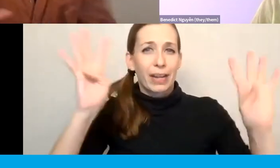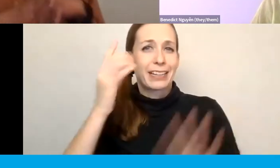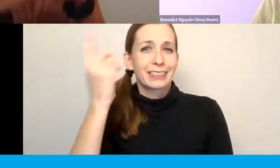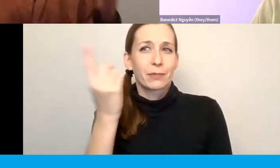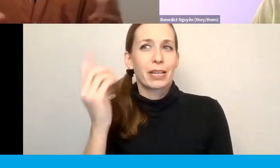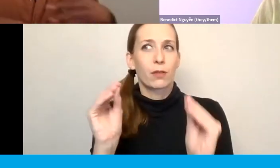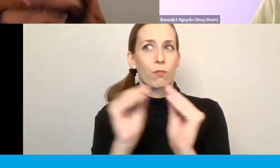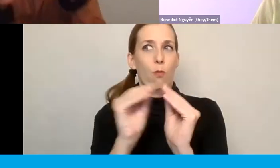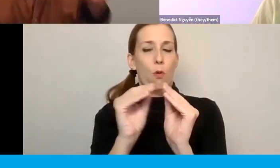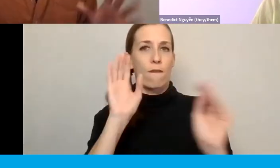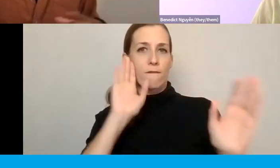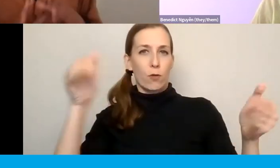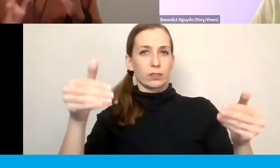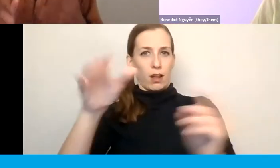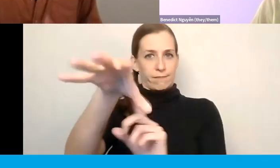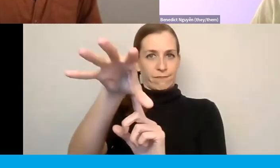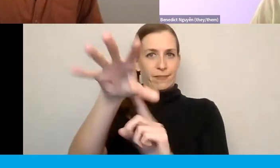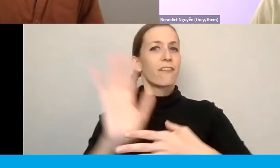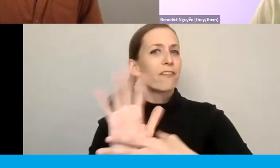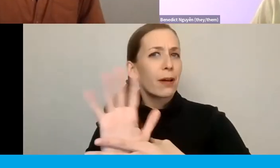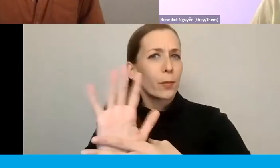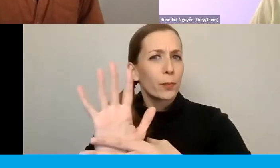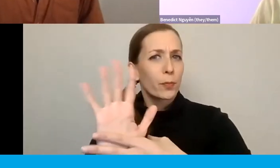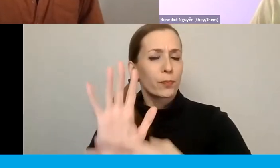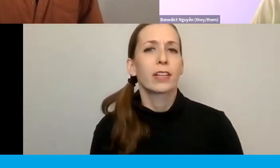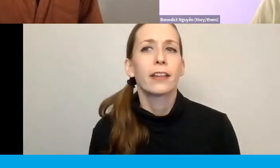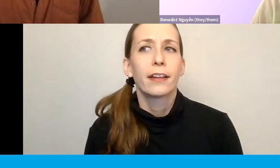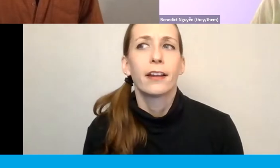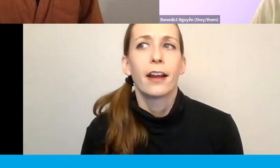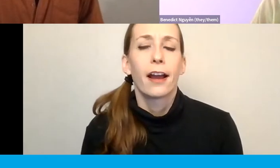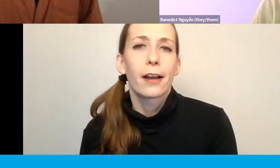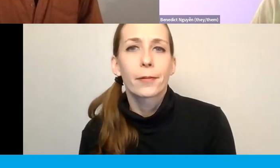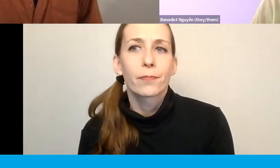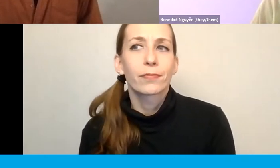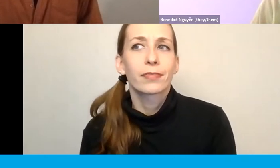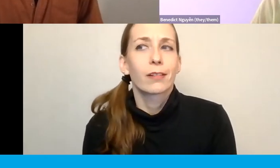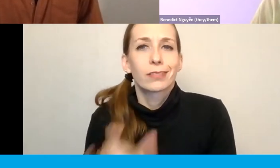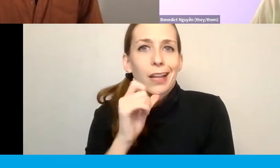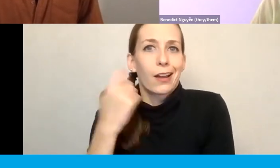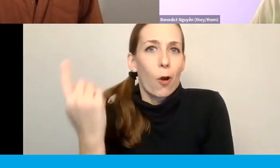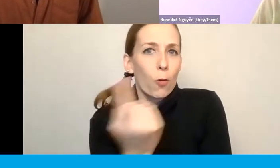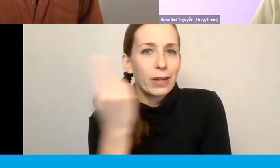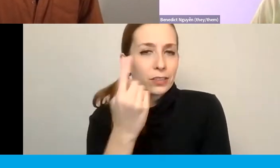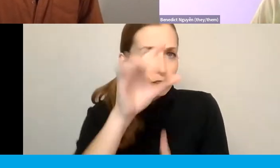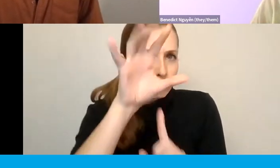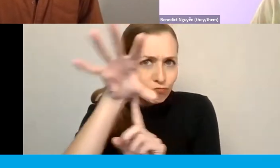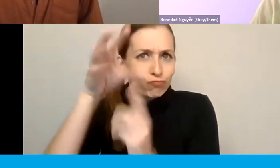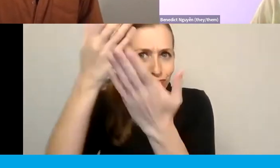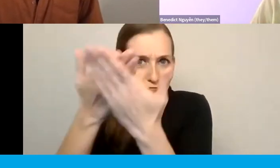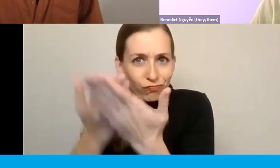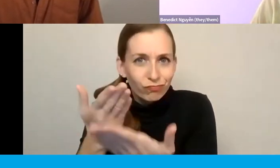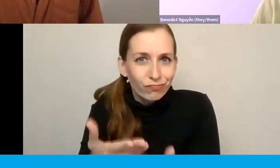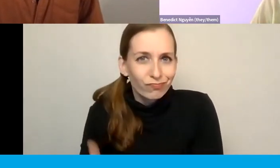film centered or cinematic. The intent was not always to make something like a